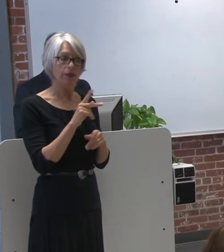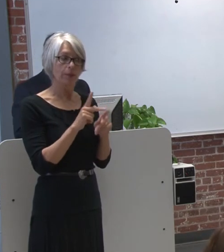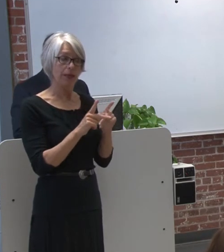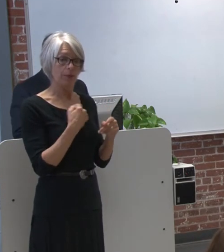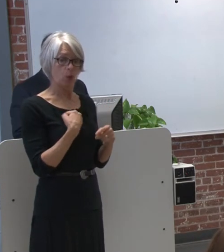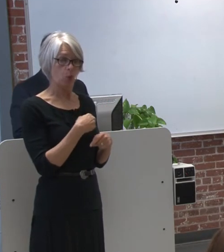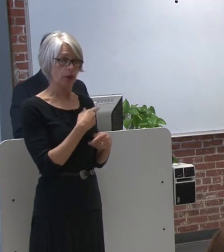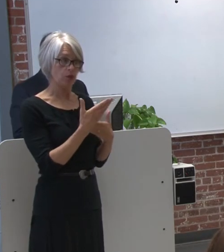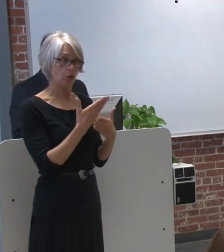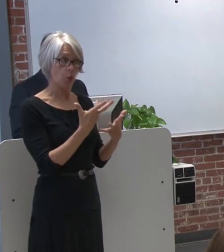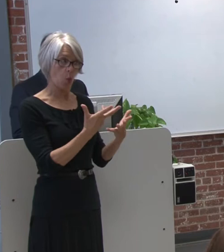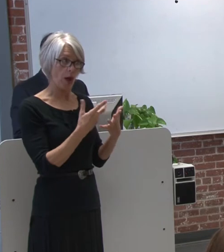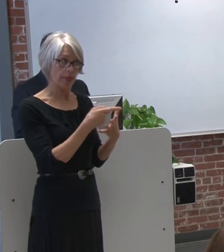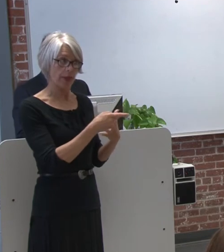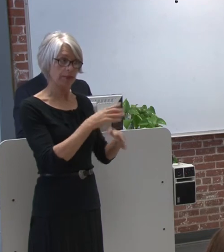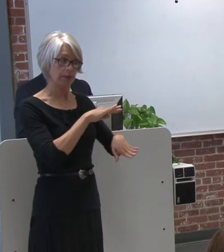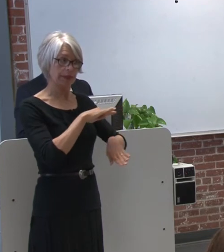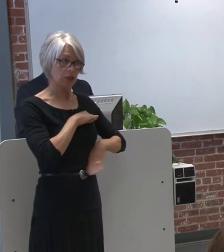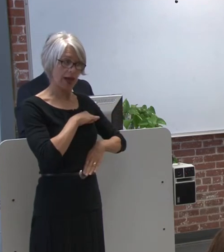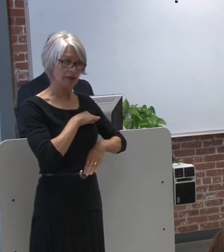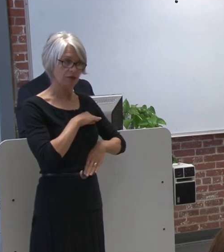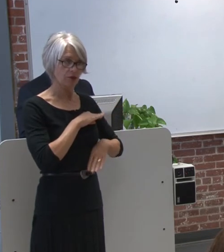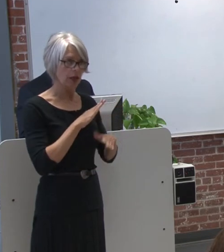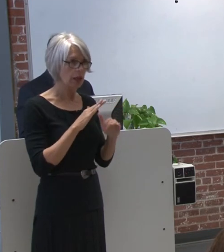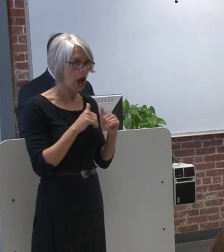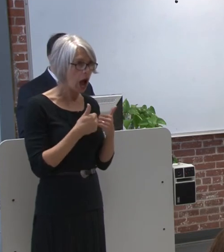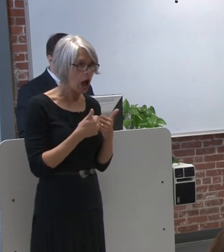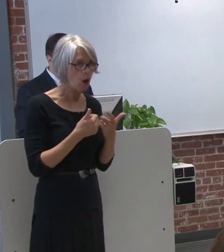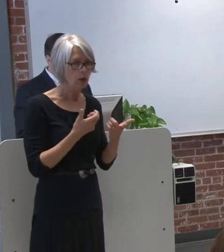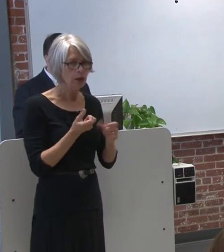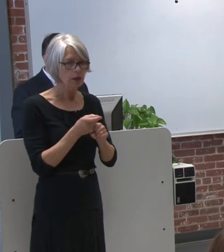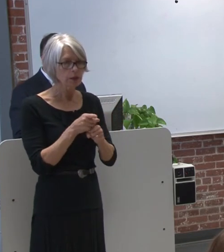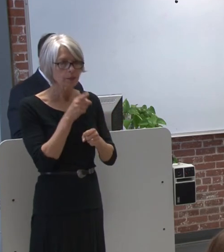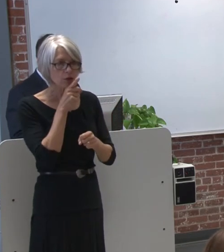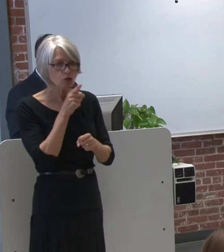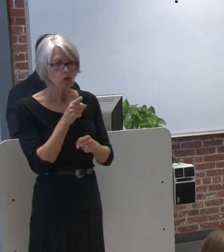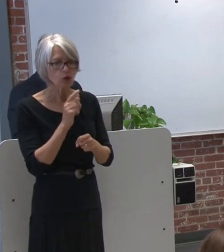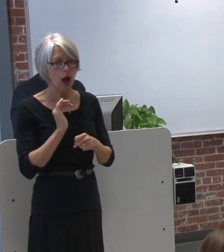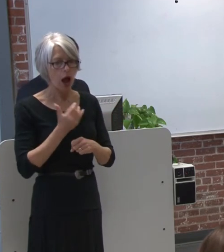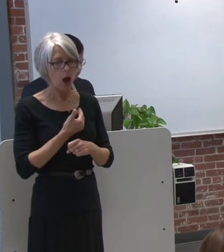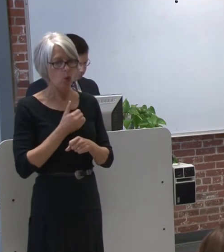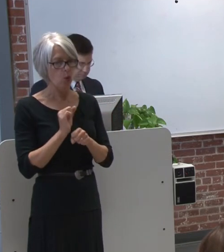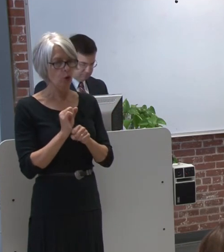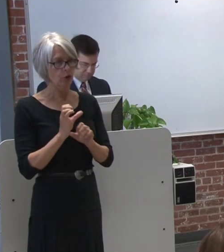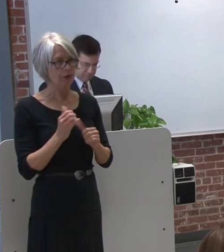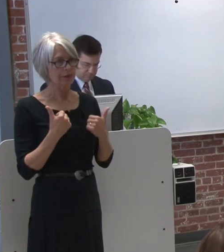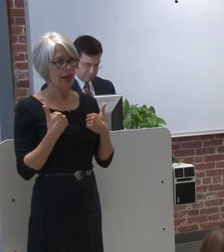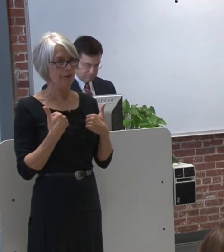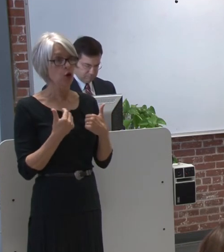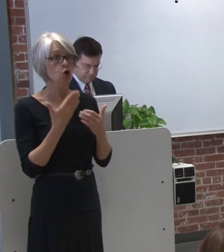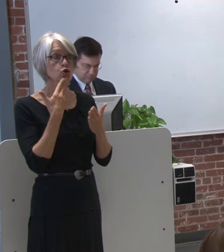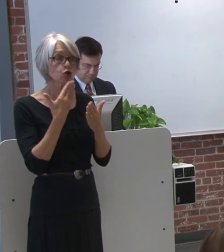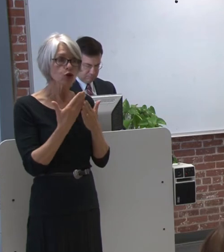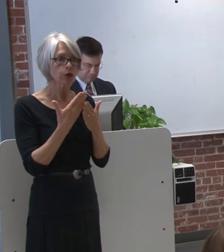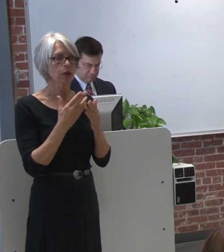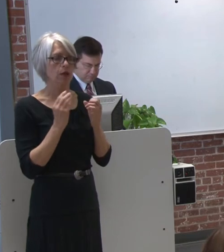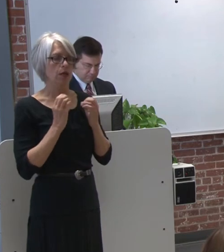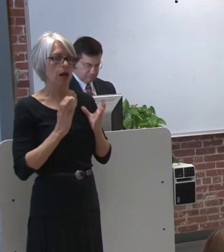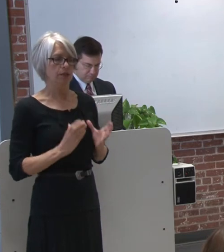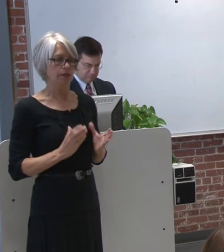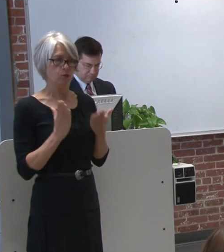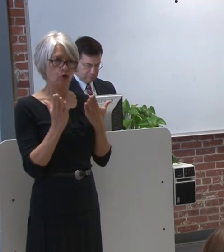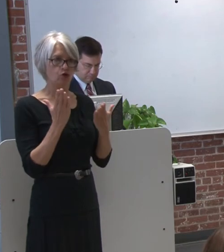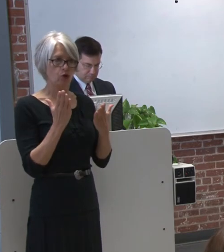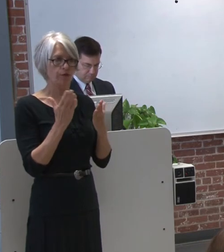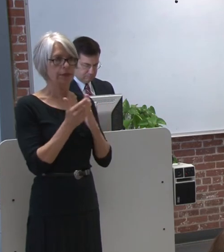and the way they become satisfied is by our employees having great customer service skills. So my